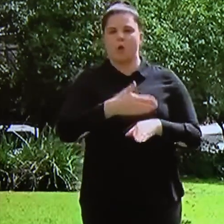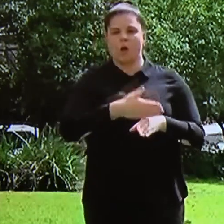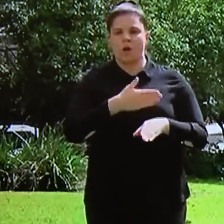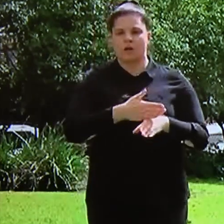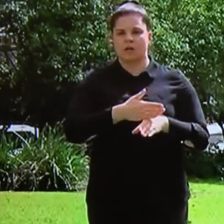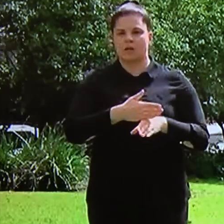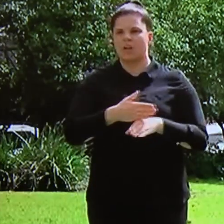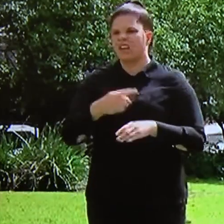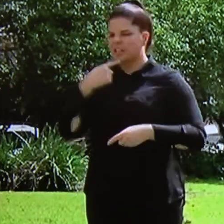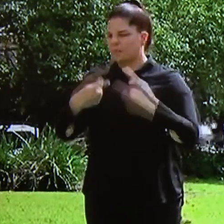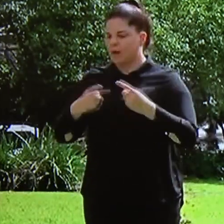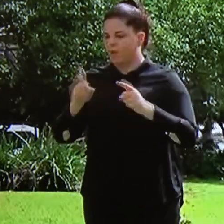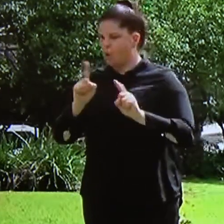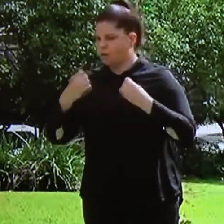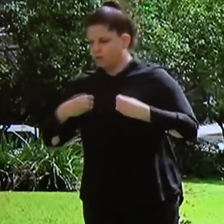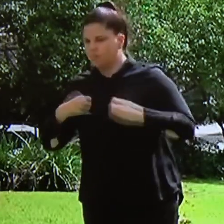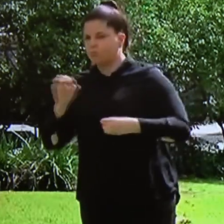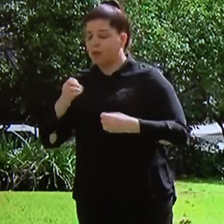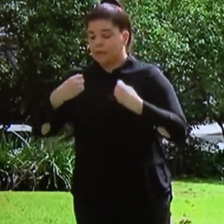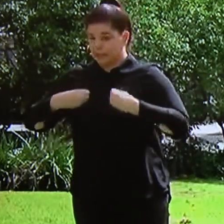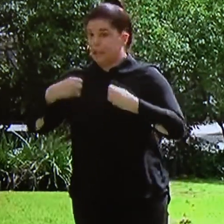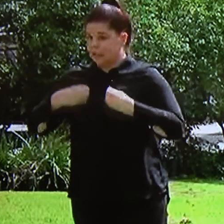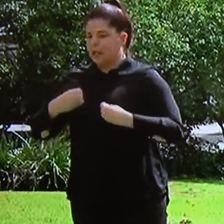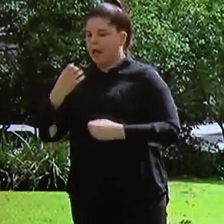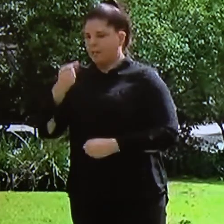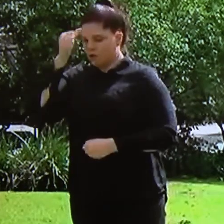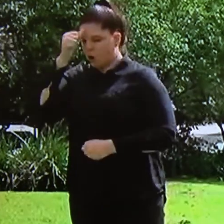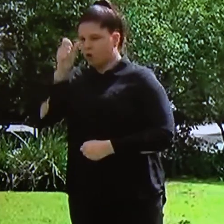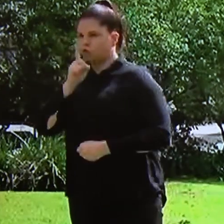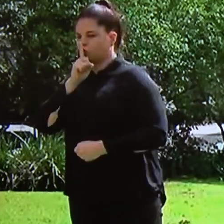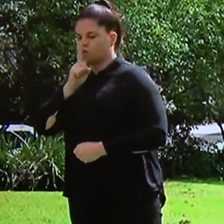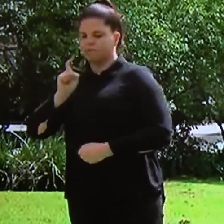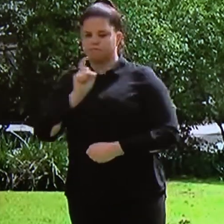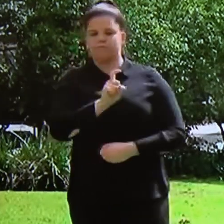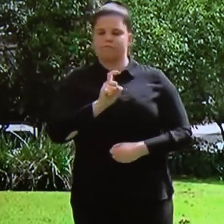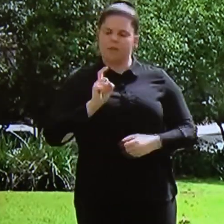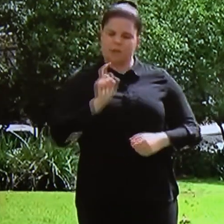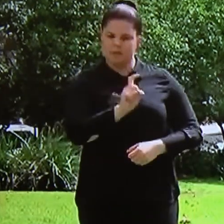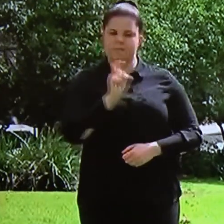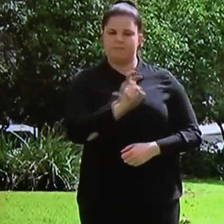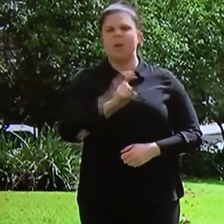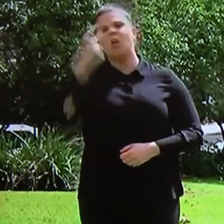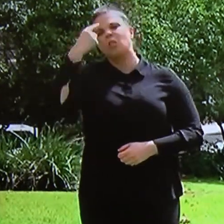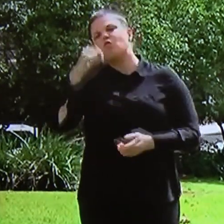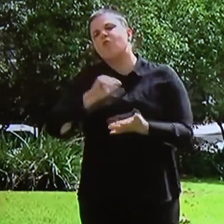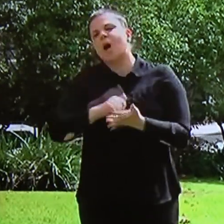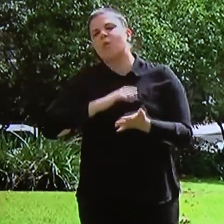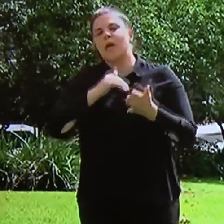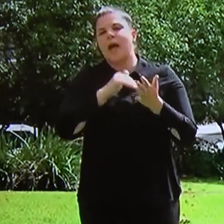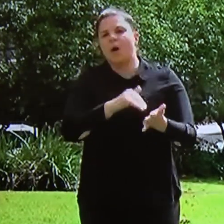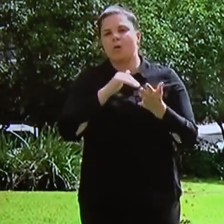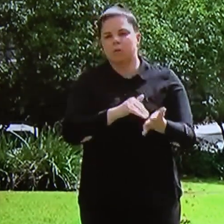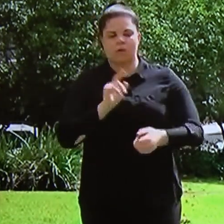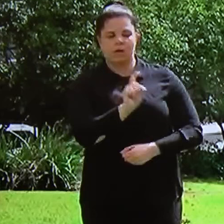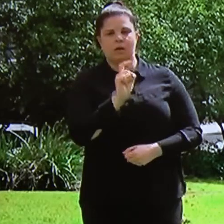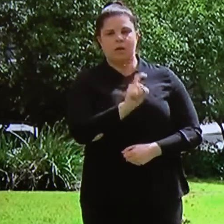illness. We won't go into the details other than to say she had symptoms of illness. Now, no doubt she thought she was doing the right thing. She was unfortunately not doing the right